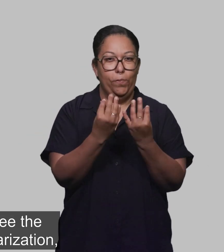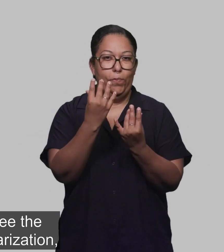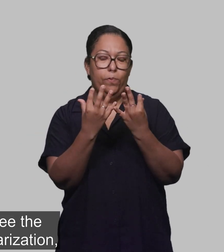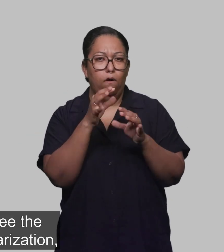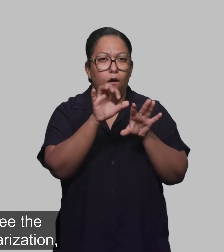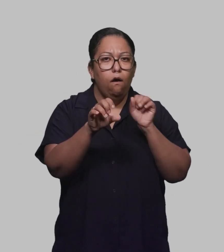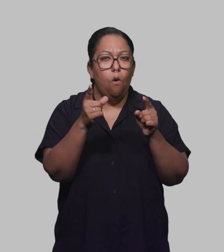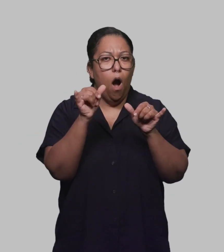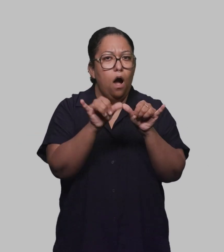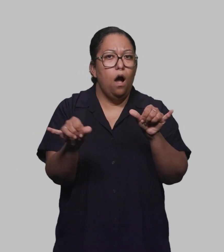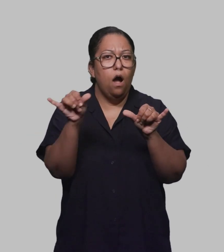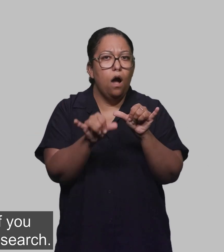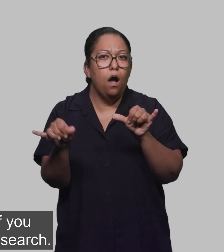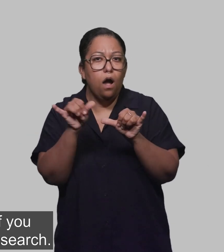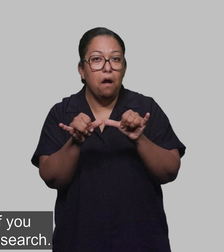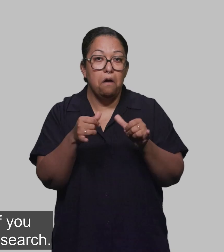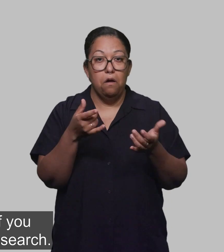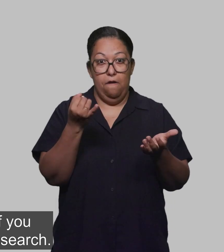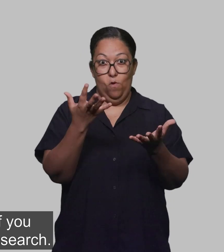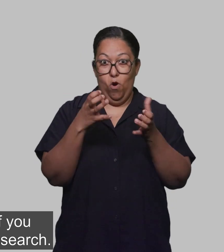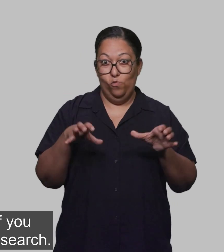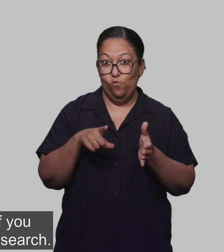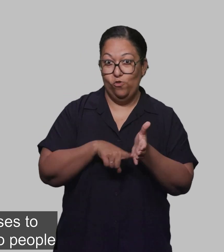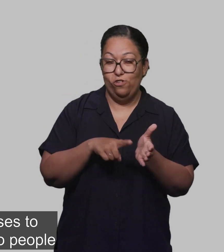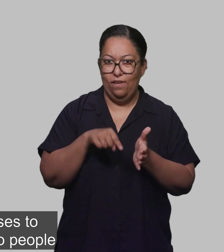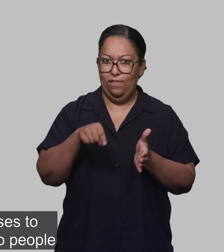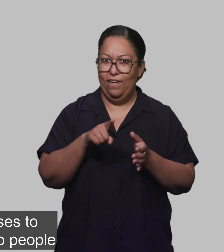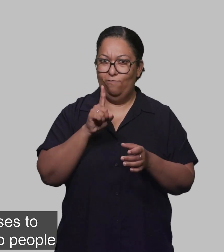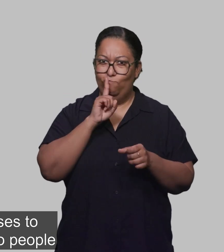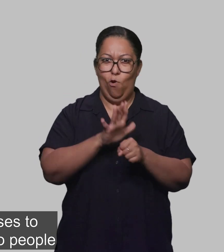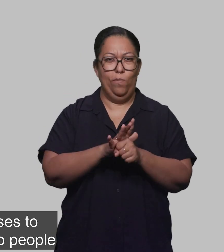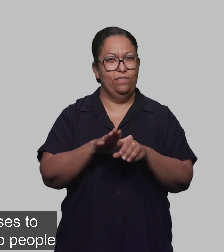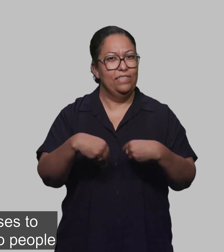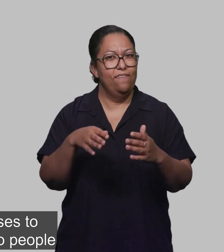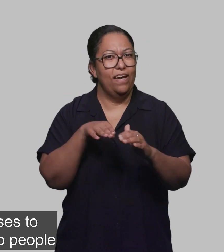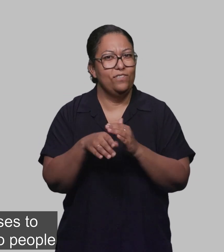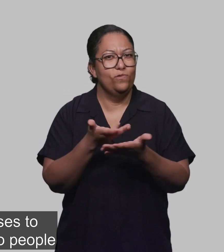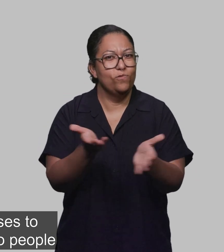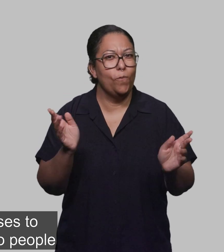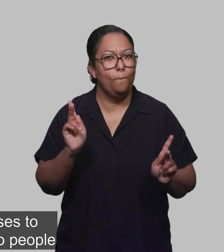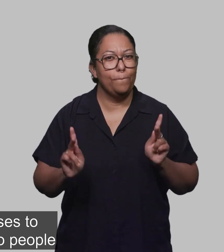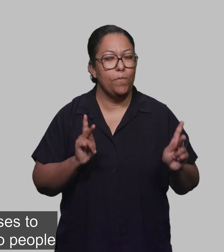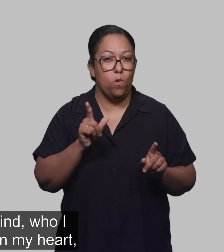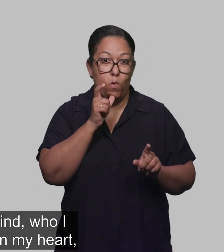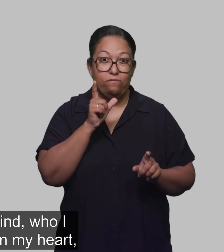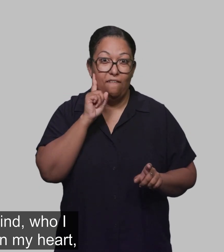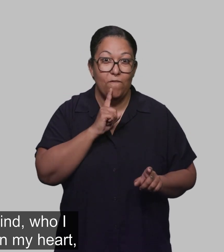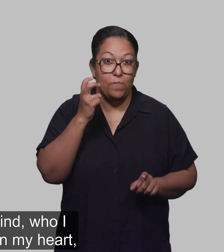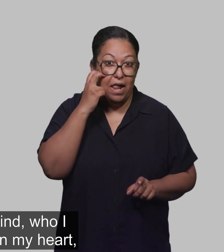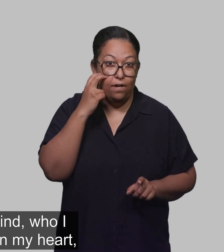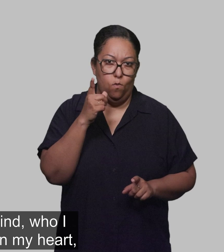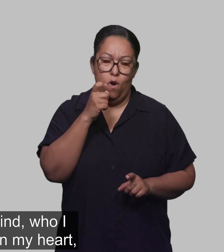light for familiarization, and also if you want to do research. This promises to give access to peoples that